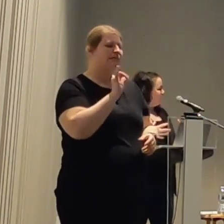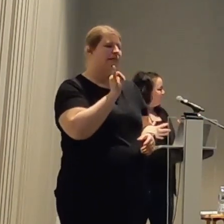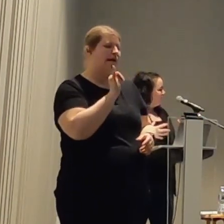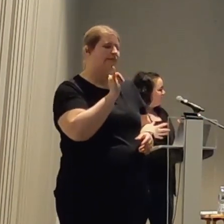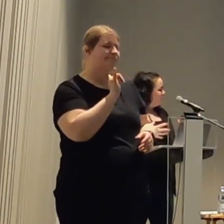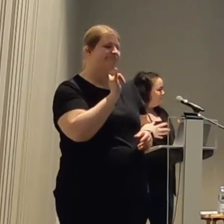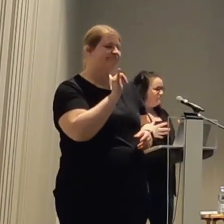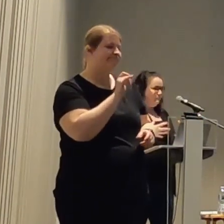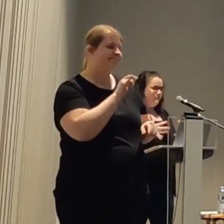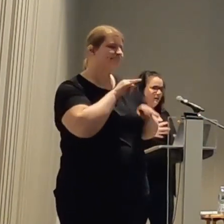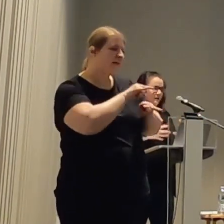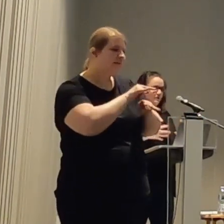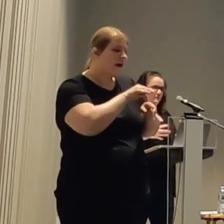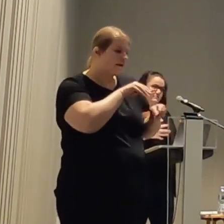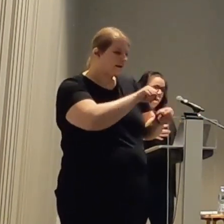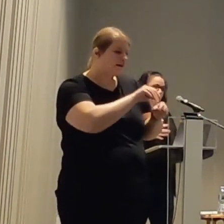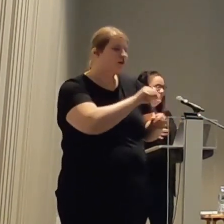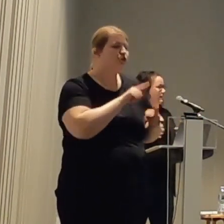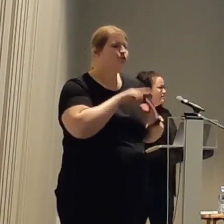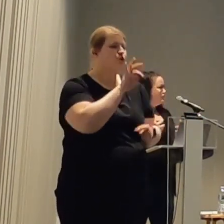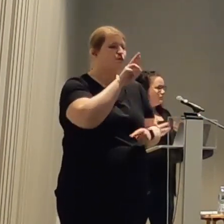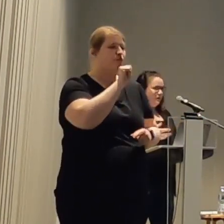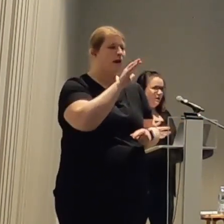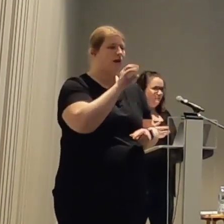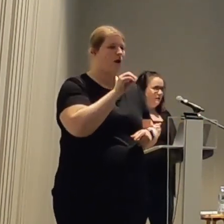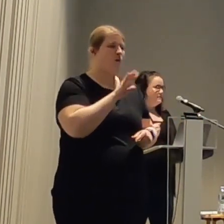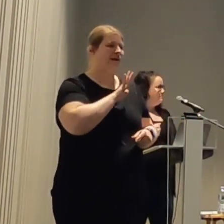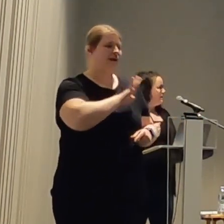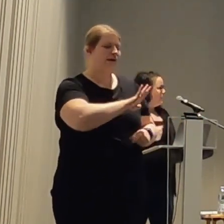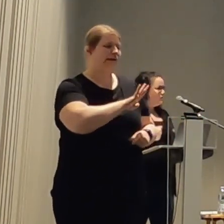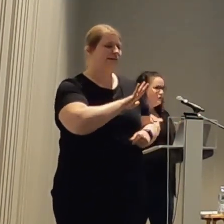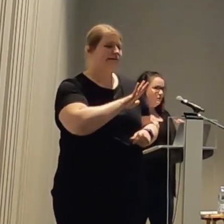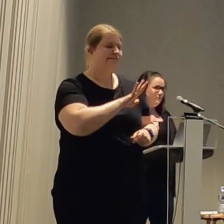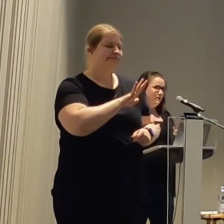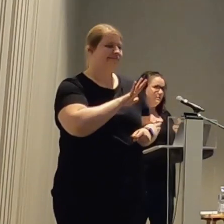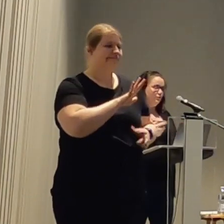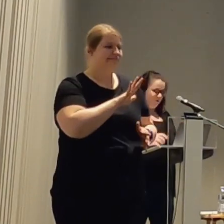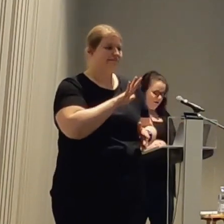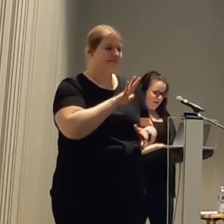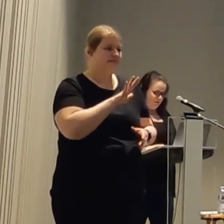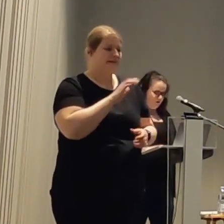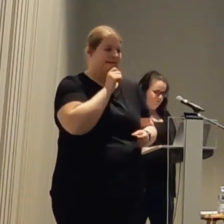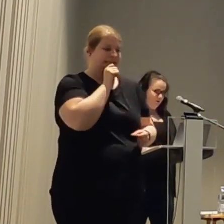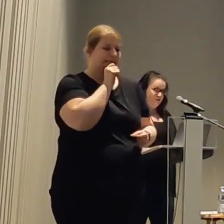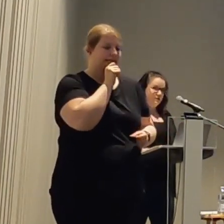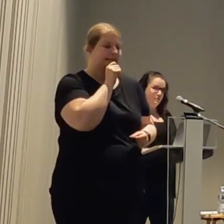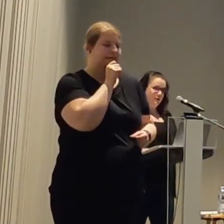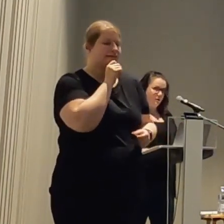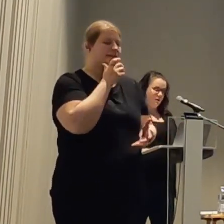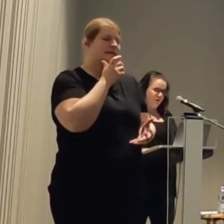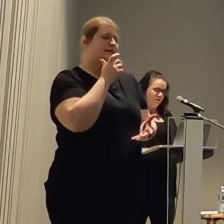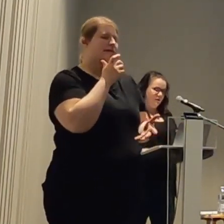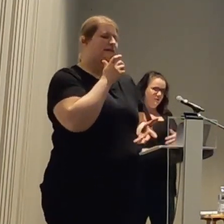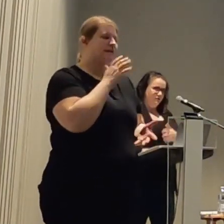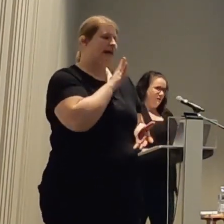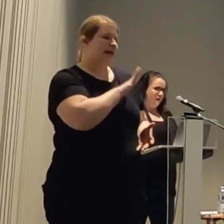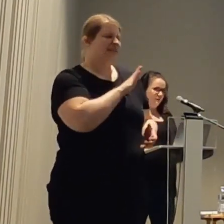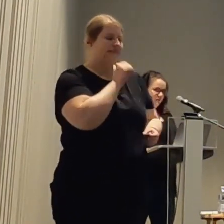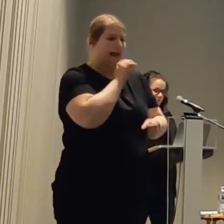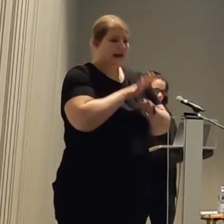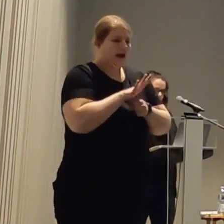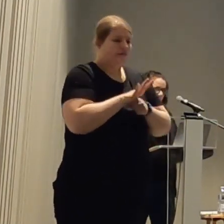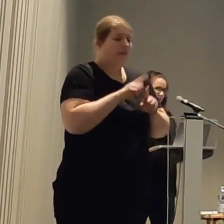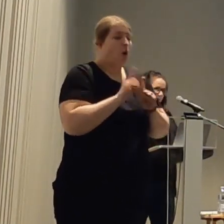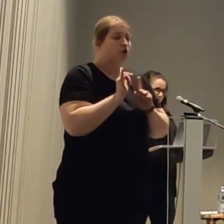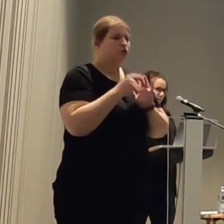fun of Franco and his shortcomings, but also illuminate what is going on for